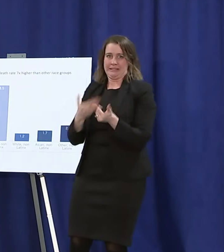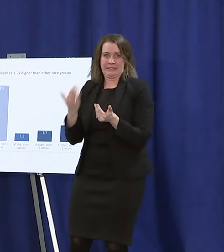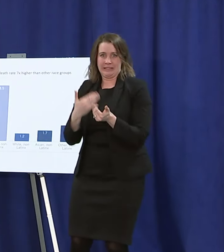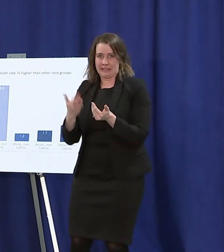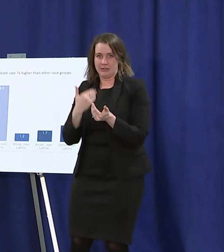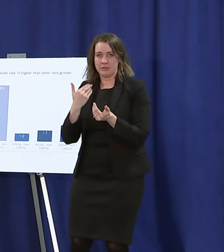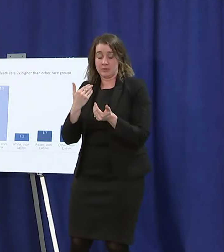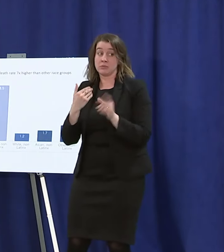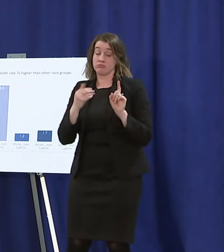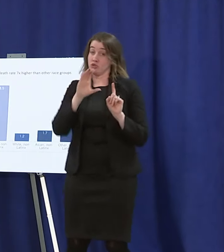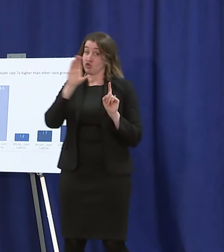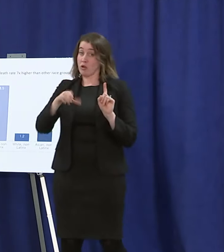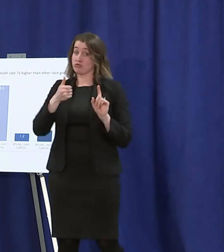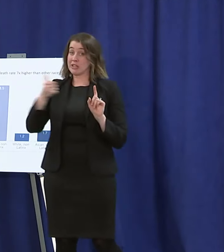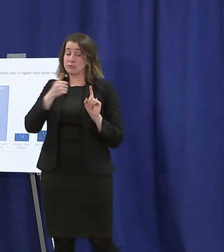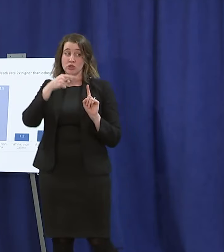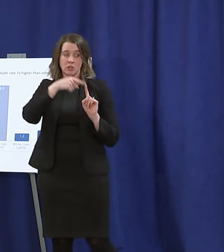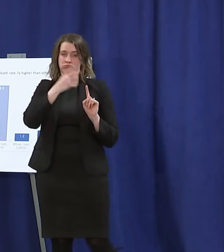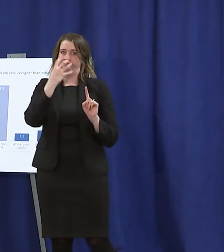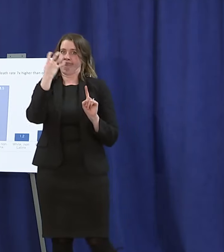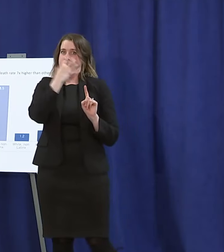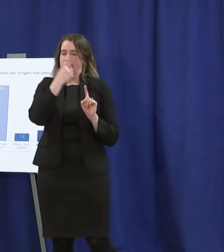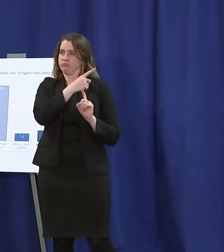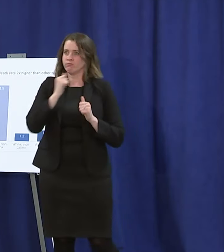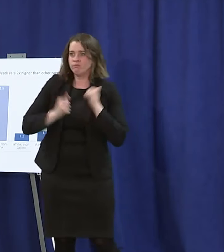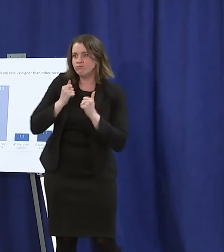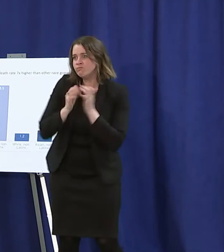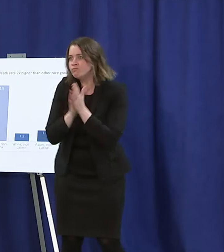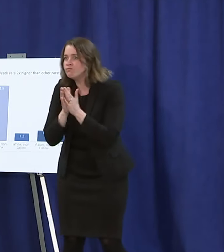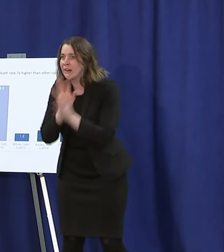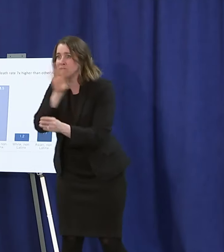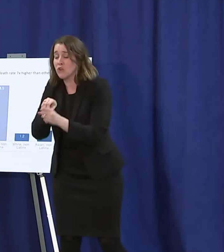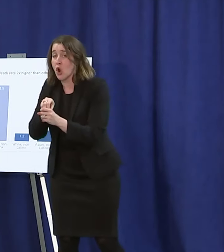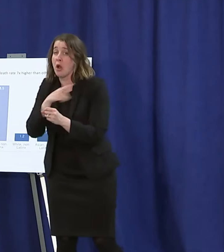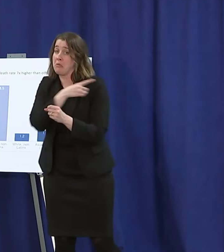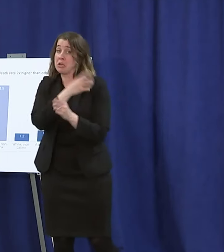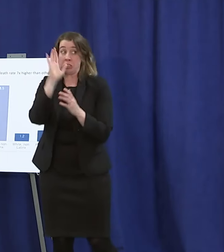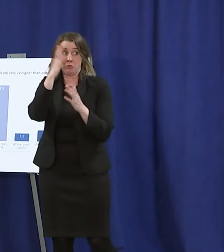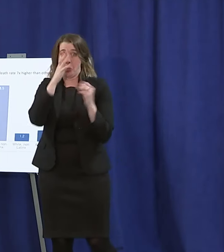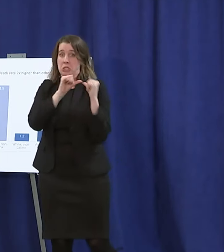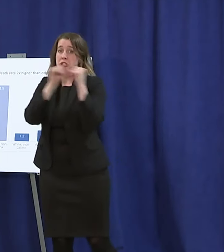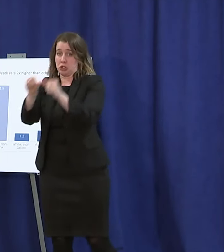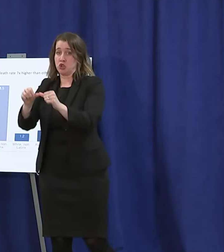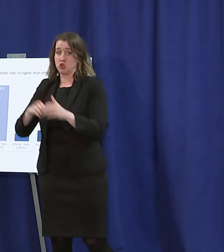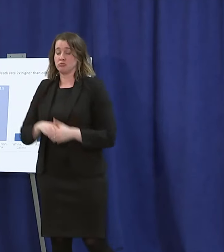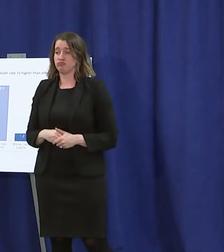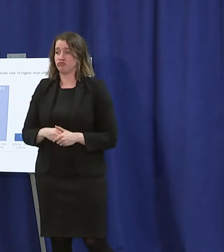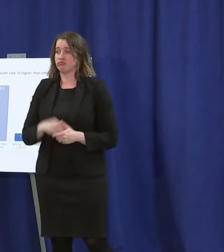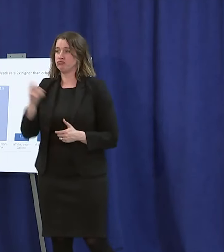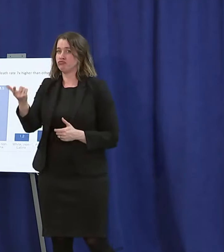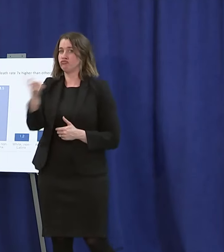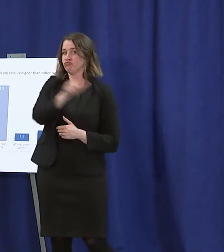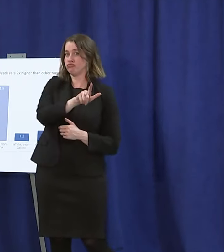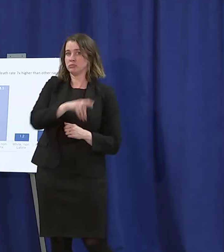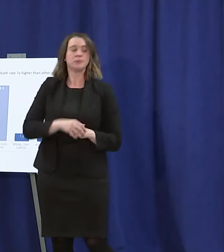CTA has been very proactive. They will continue to be proactive throughout this crisis. Turn it over to Mike.